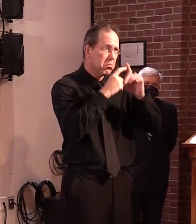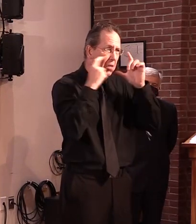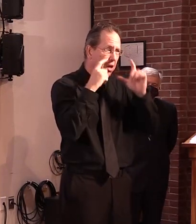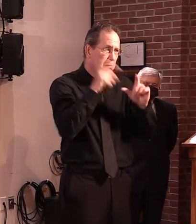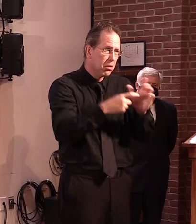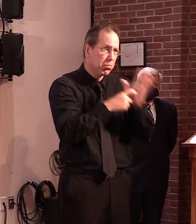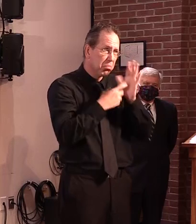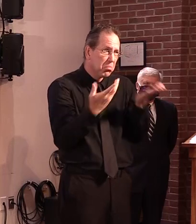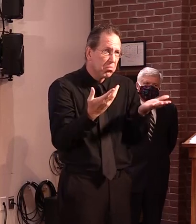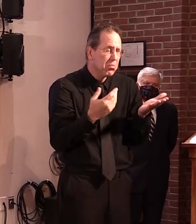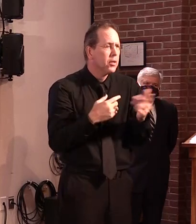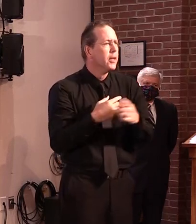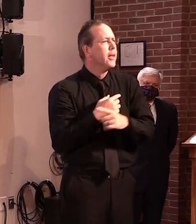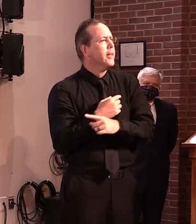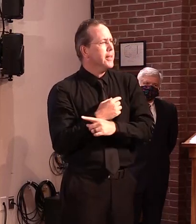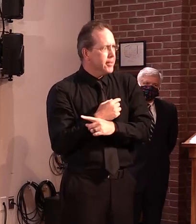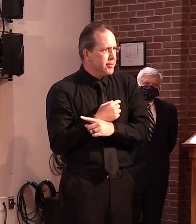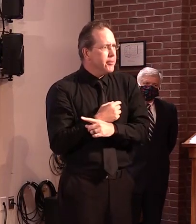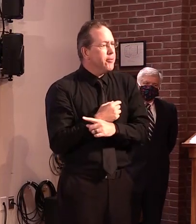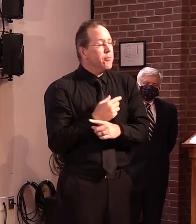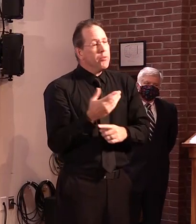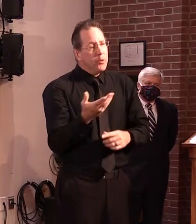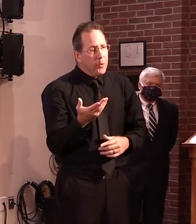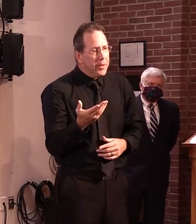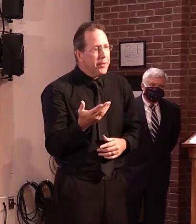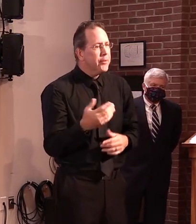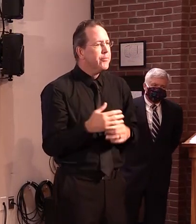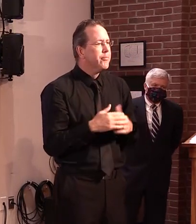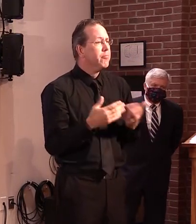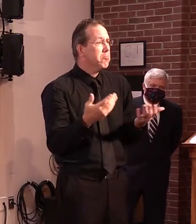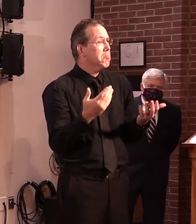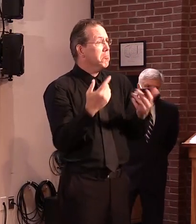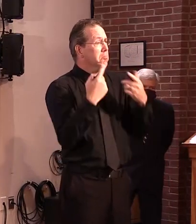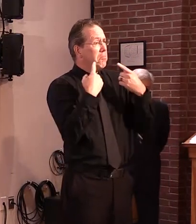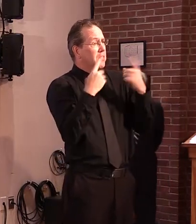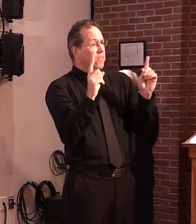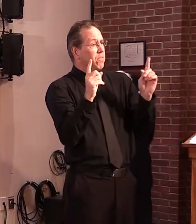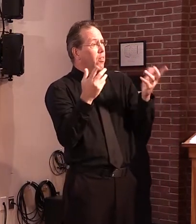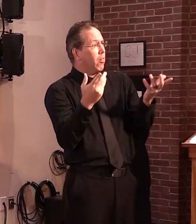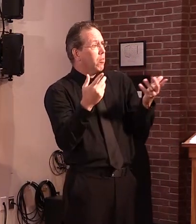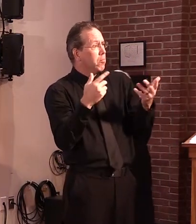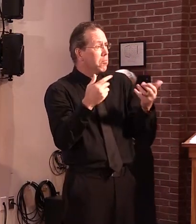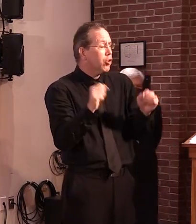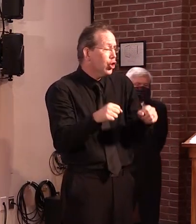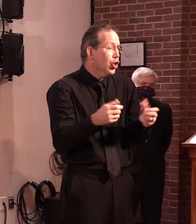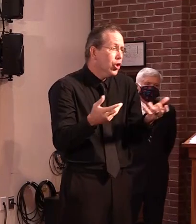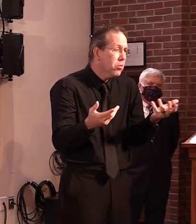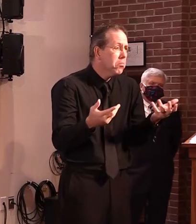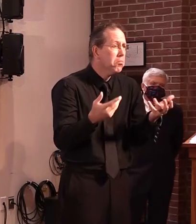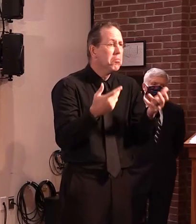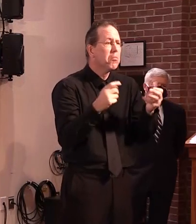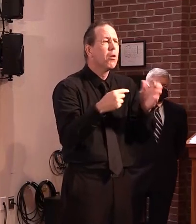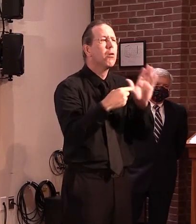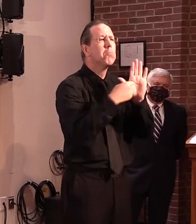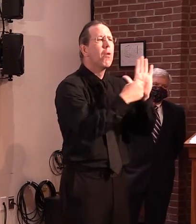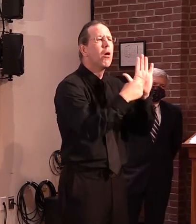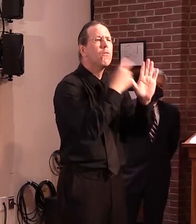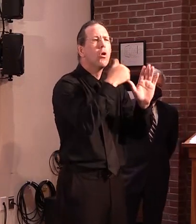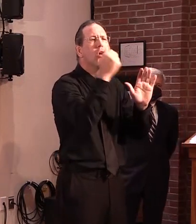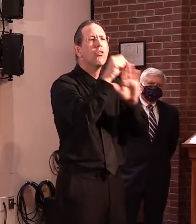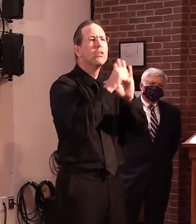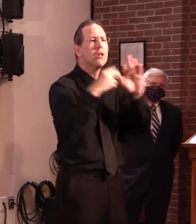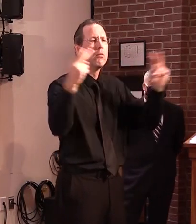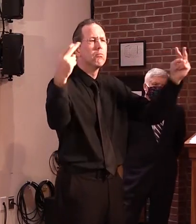successful experience, which is what we have here, you know, could be a model for the country. One of the issues